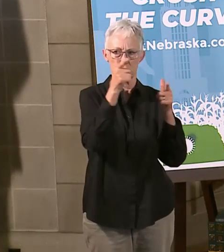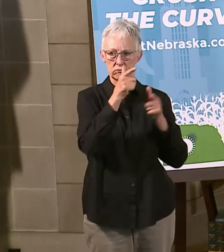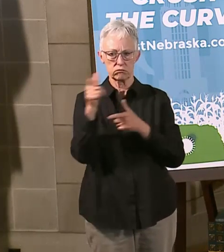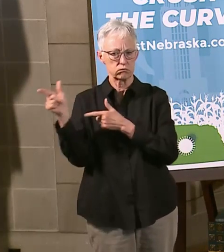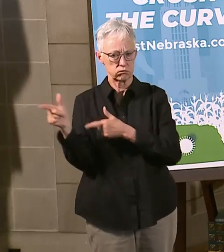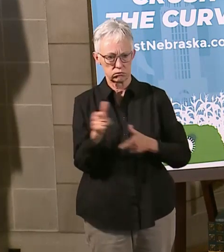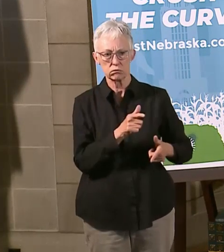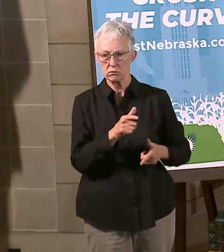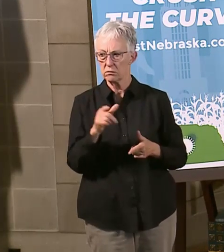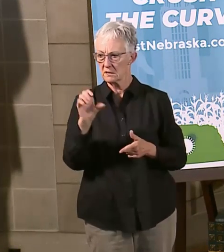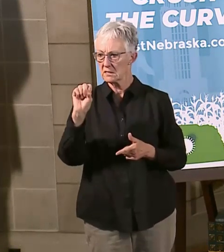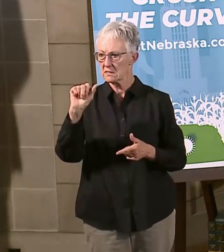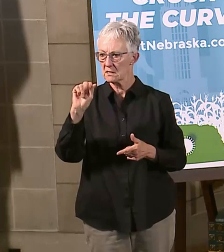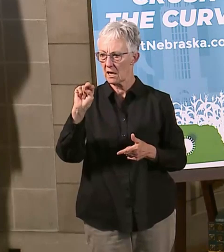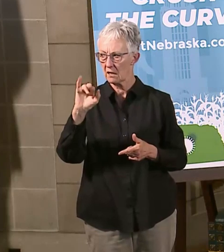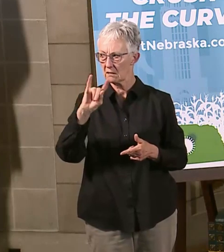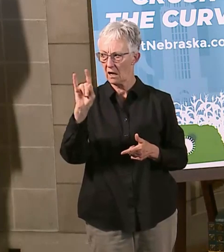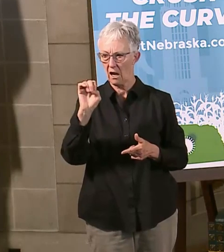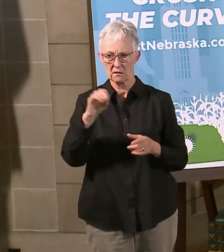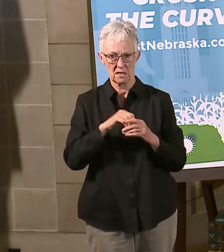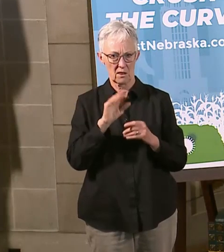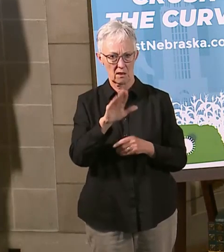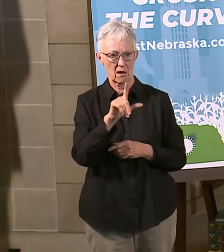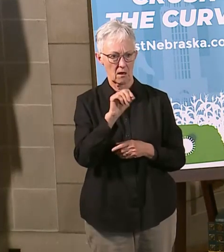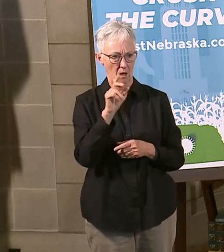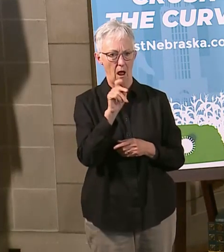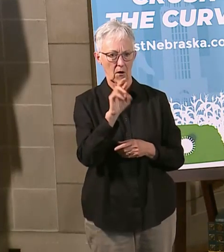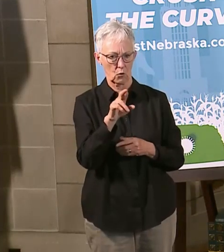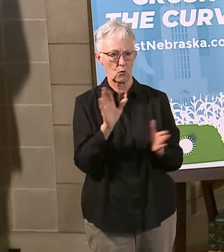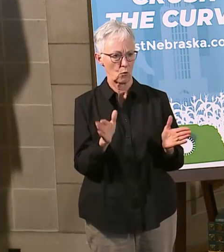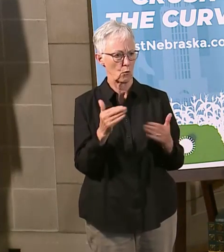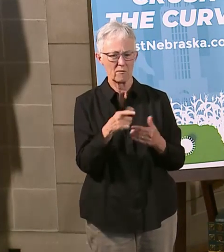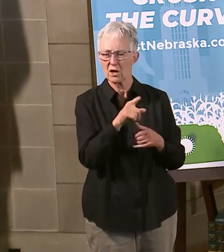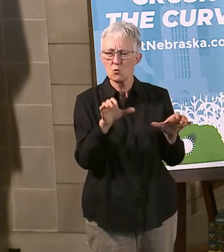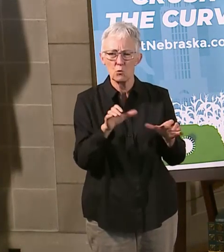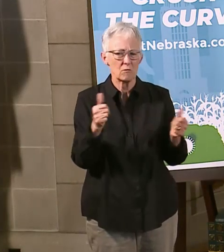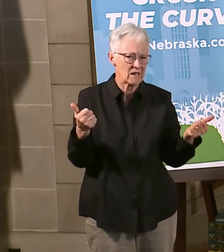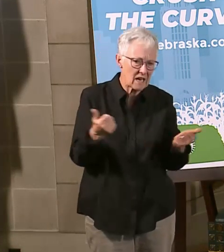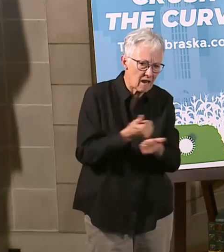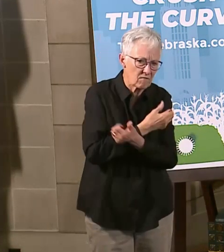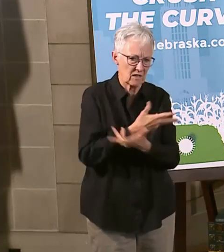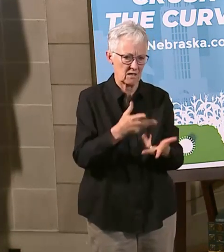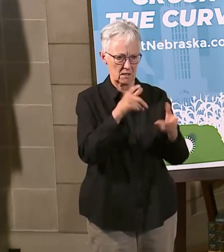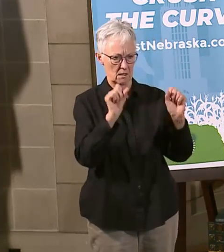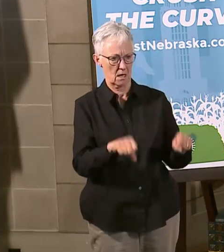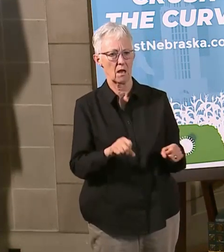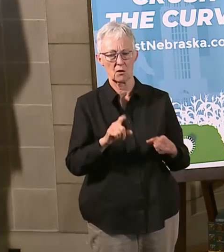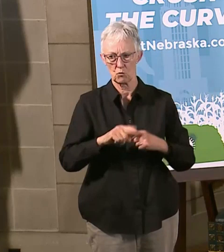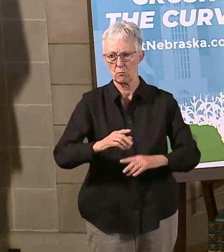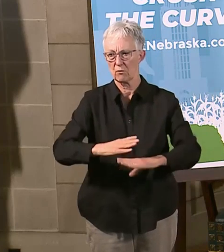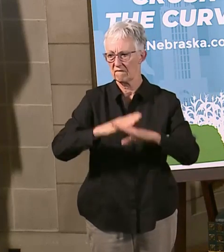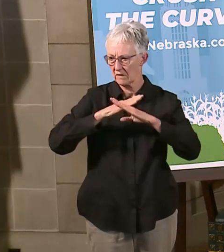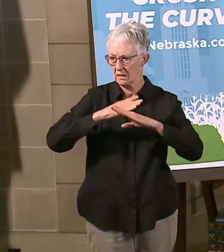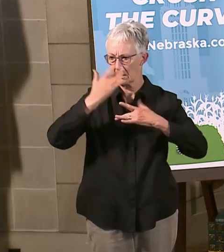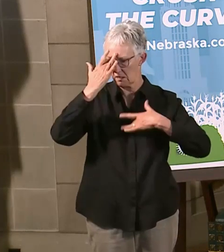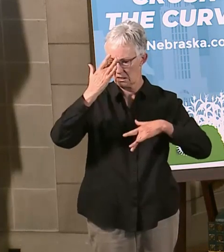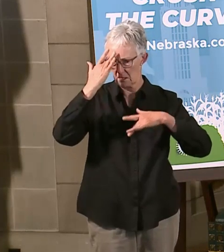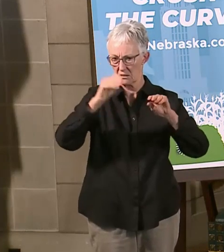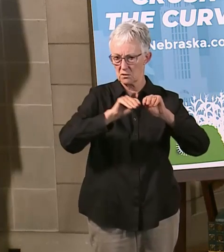make sure that they're doing all they can to be able to prevent the spread of virus in their facilities, just like any business should be doing what you can to be able to make that